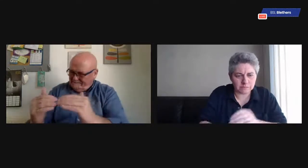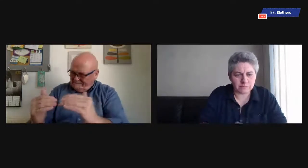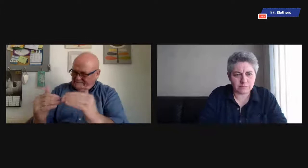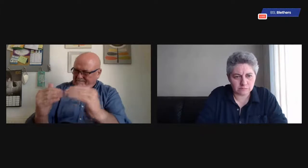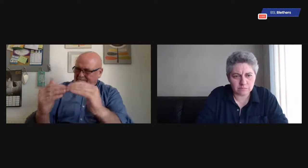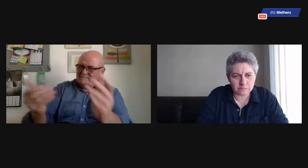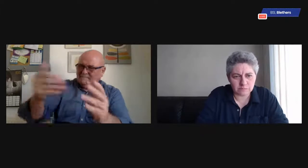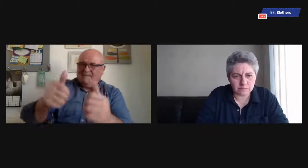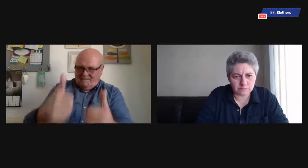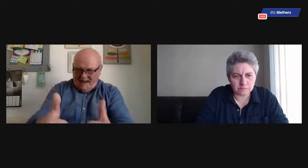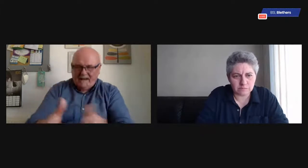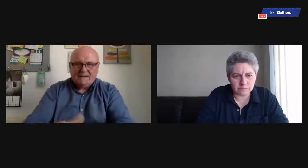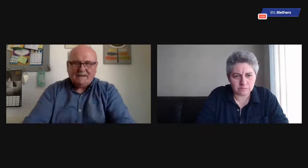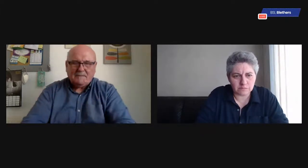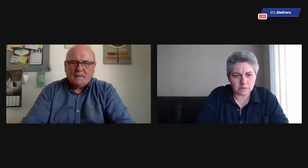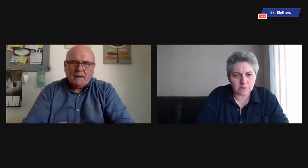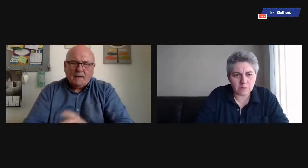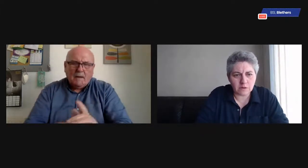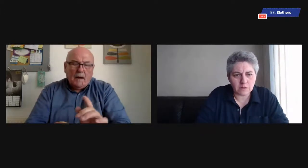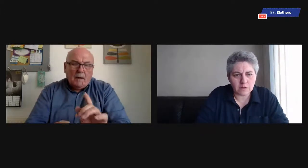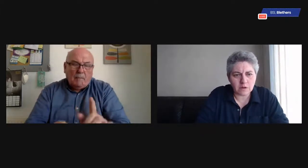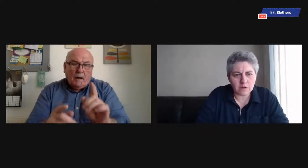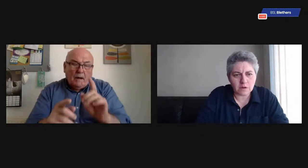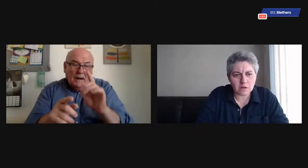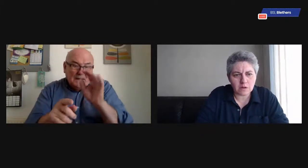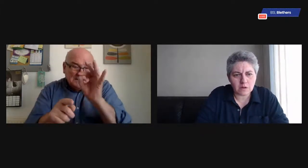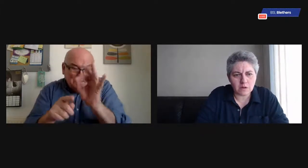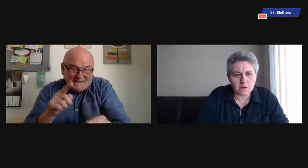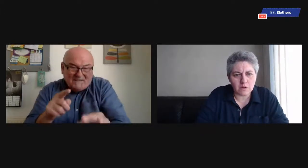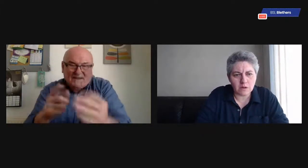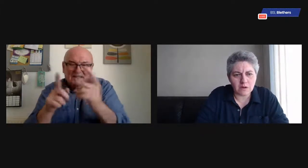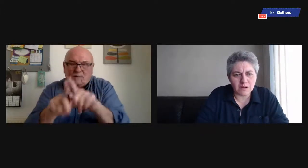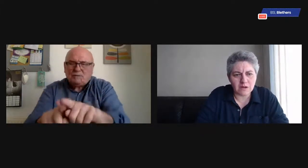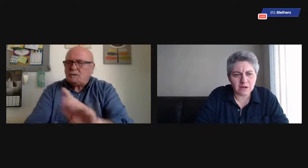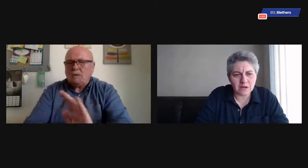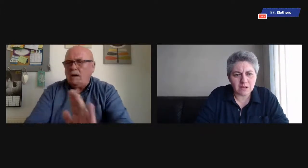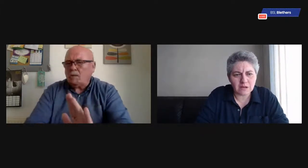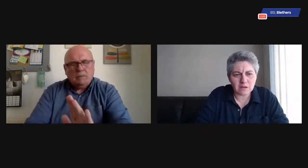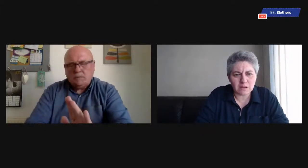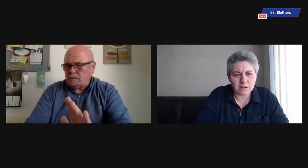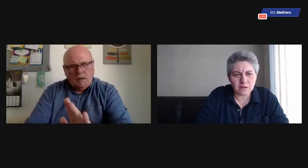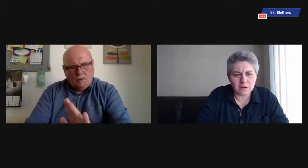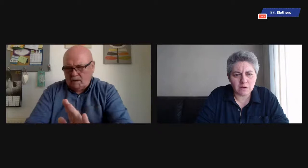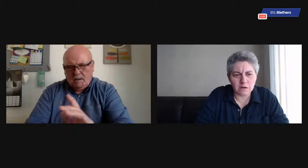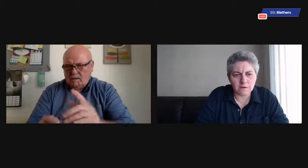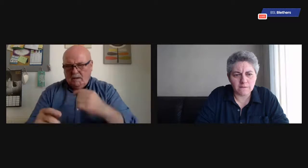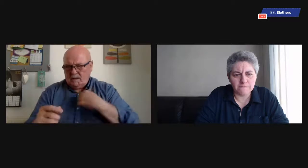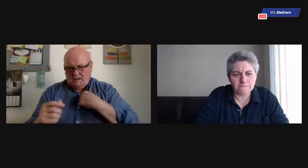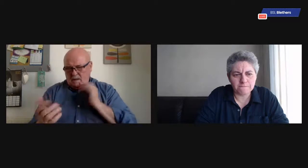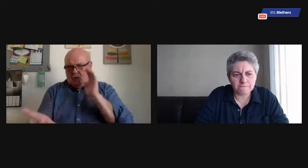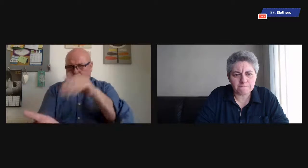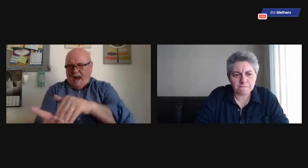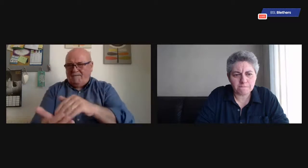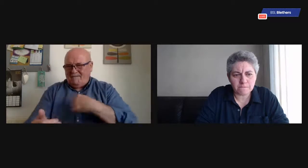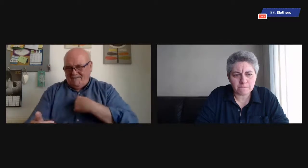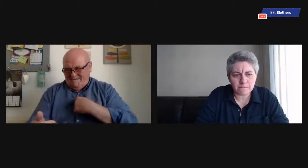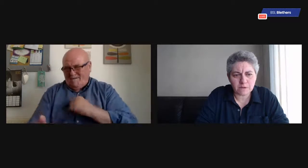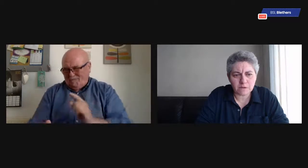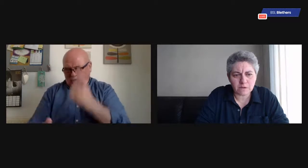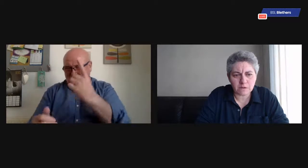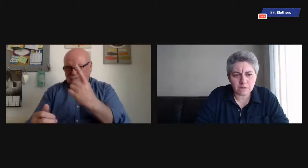to. You need to have an academic qualification and obviously a qualification that you think will be